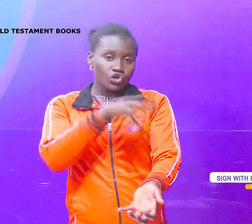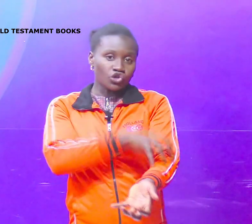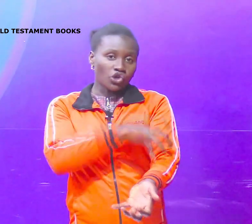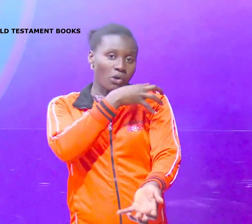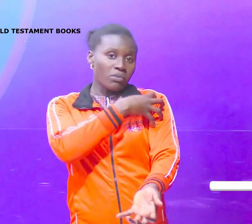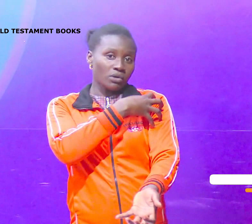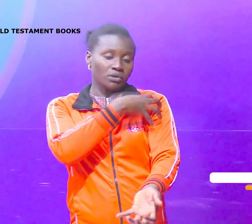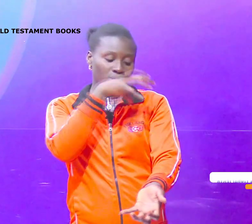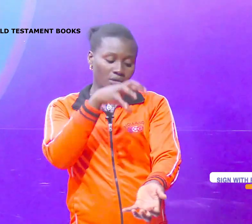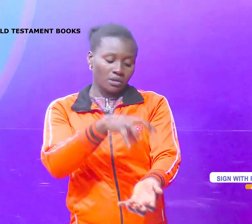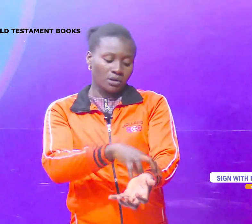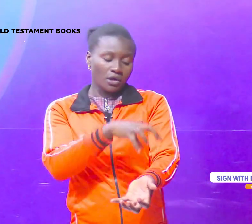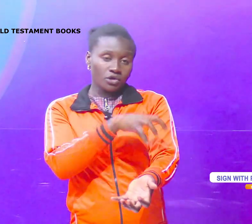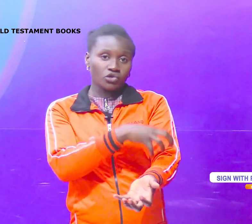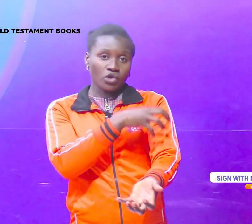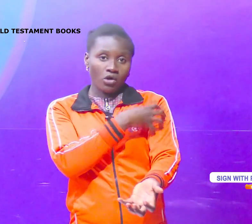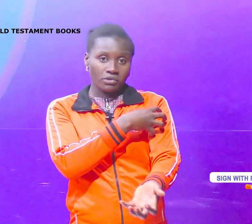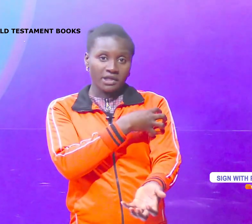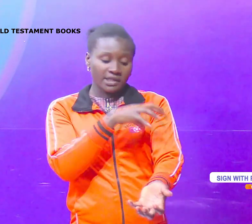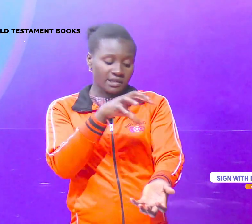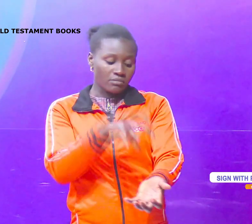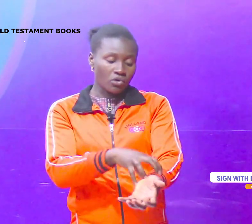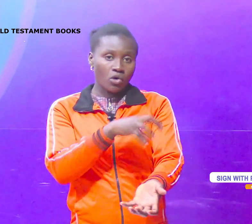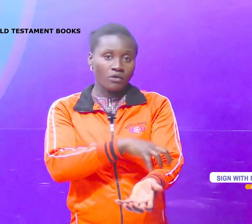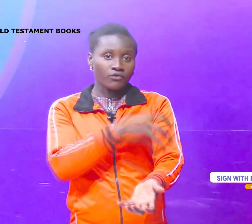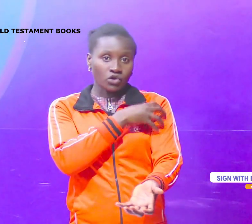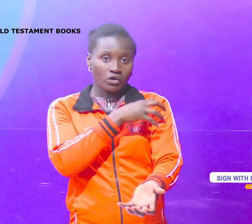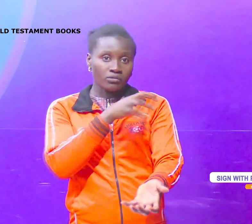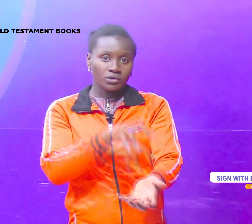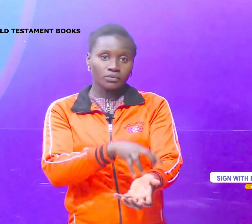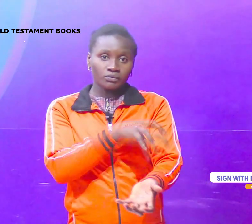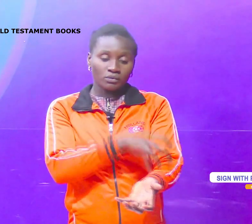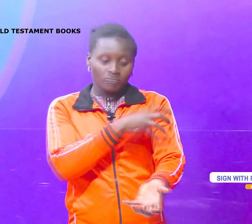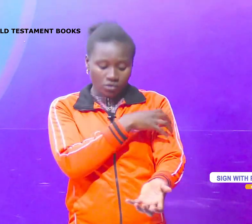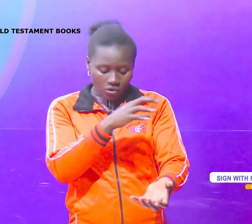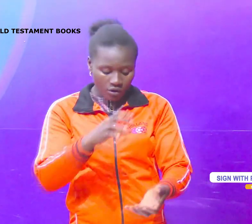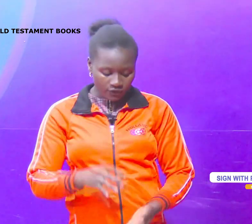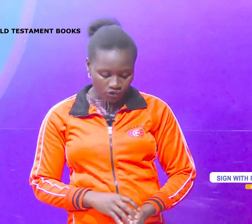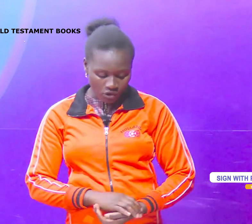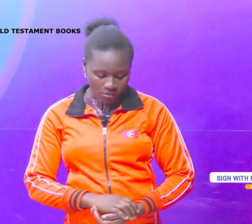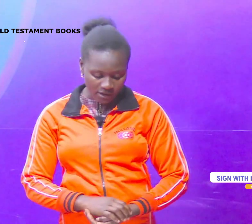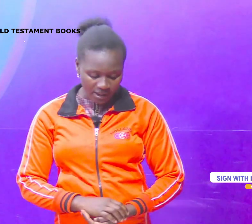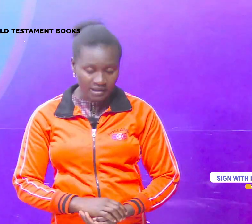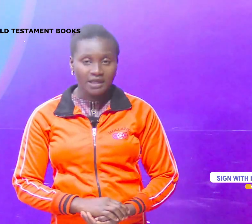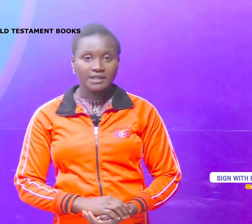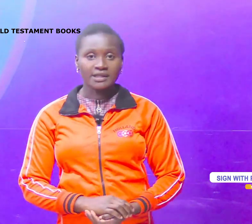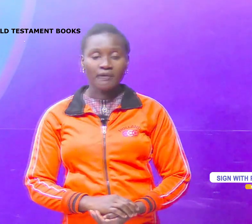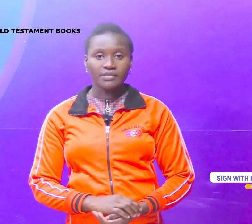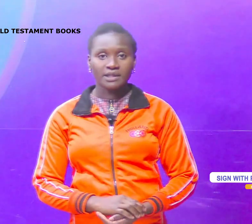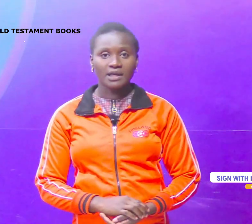Job. Job, that is the book of Job. Book of Job. And then Psalms,